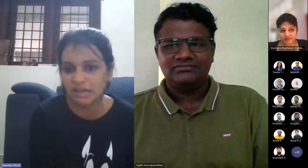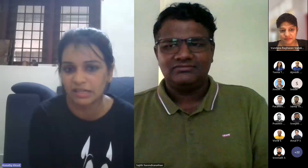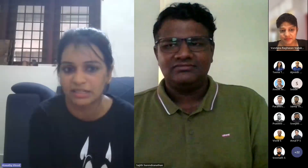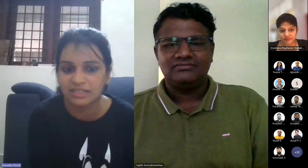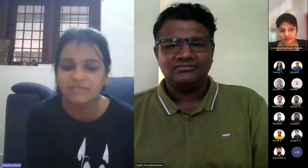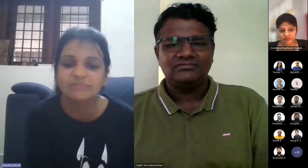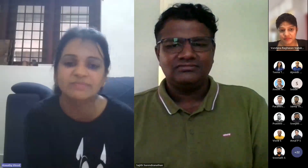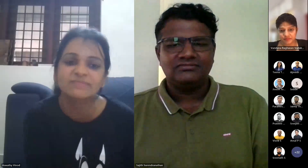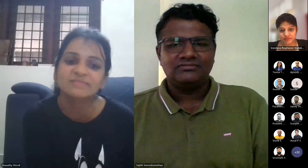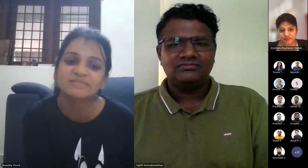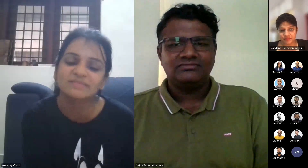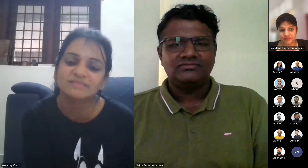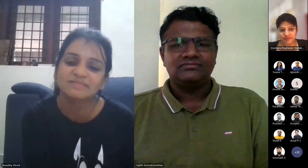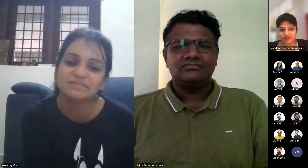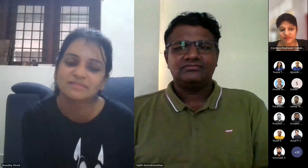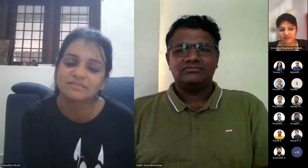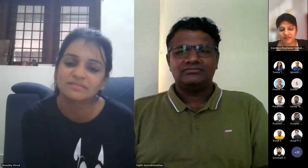us and our needs.